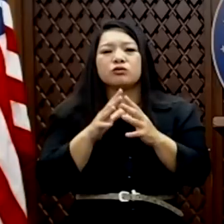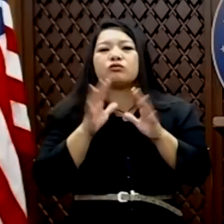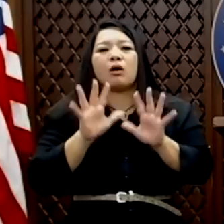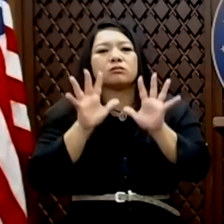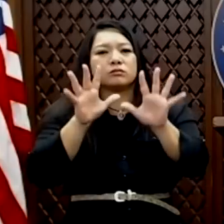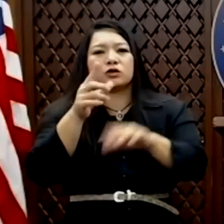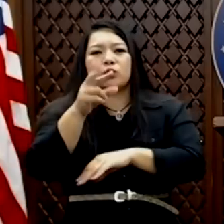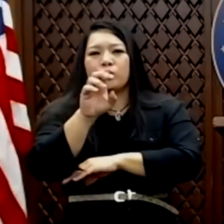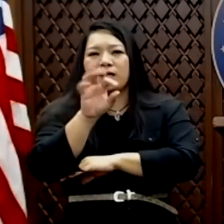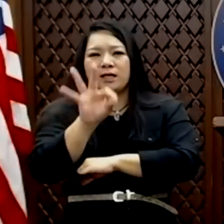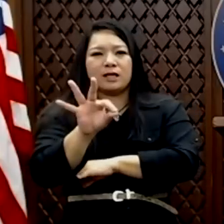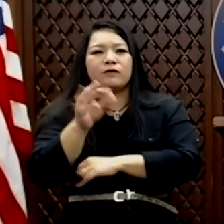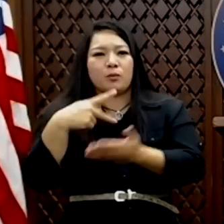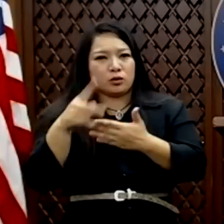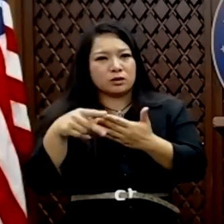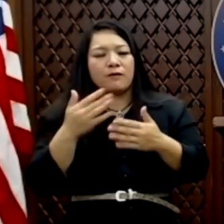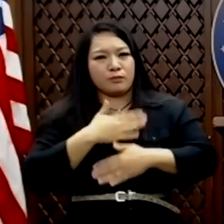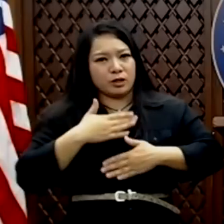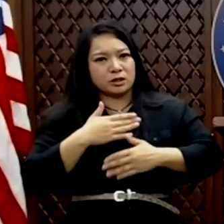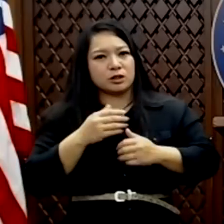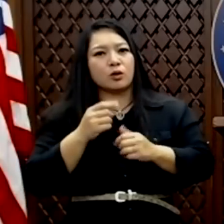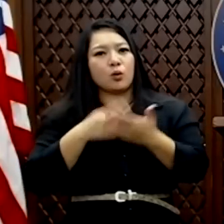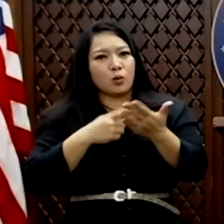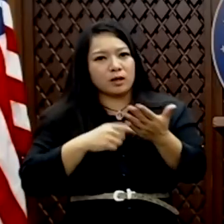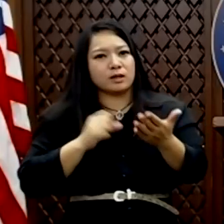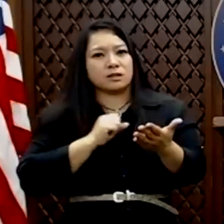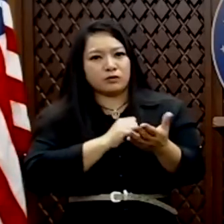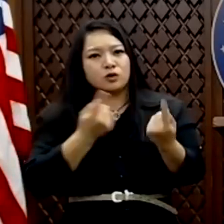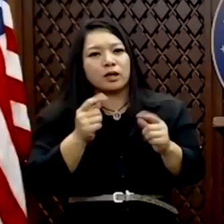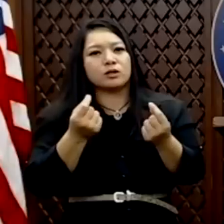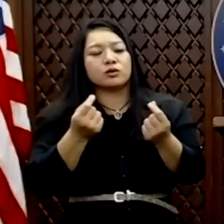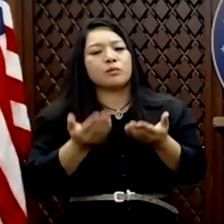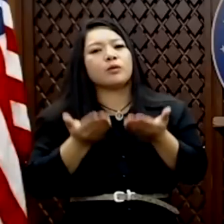and I am very appreciative of what the senators are trying to do to